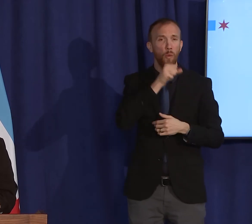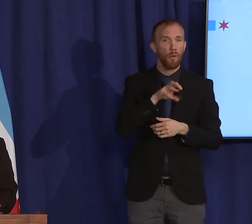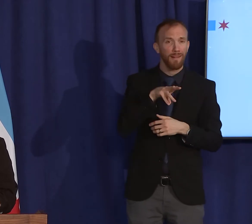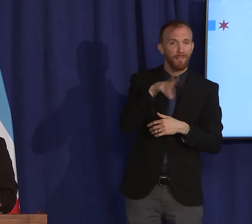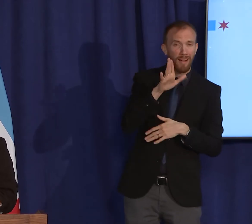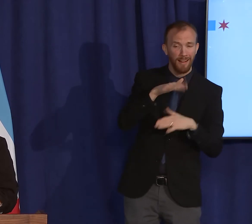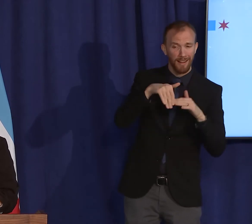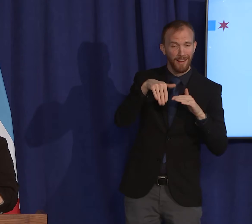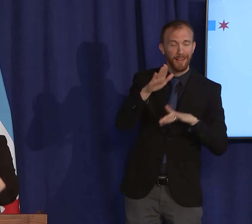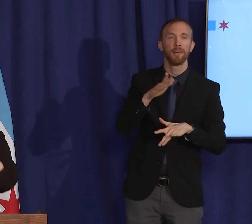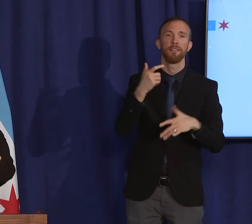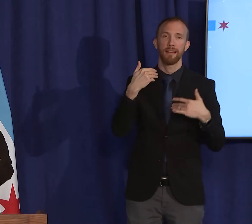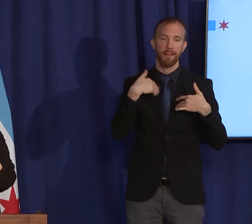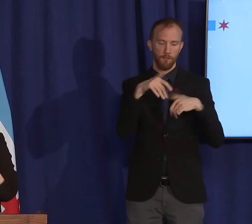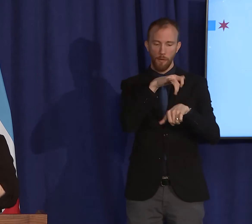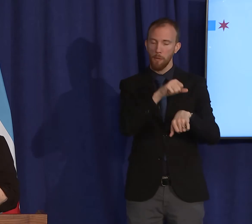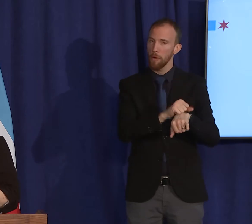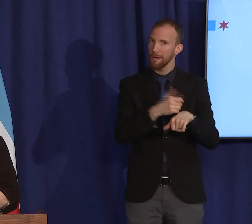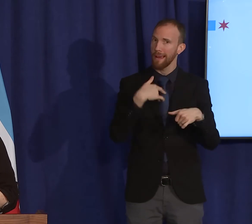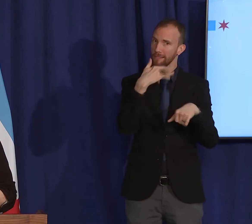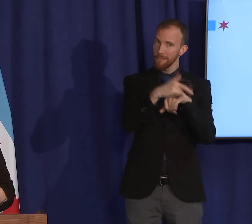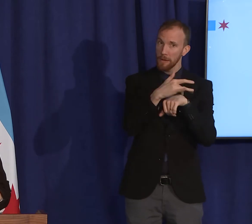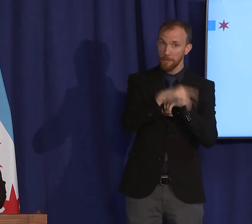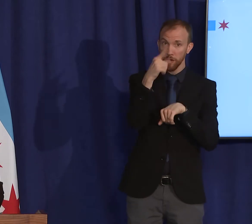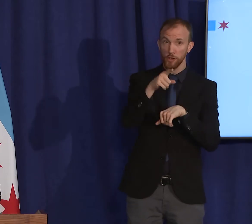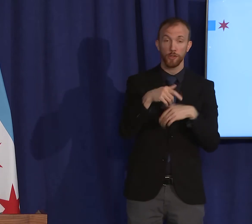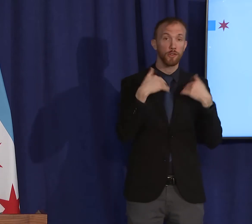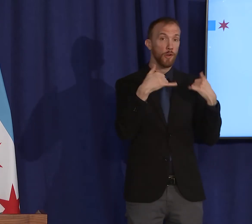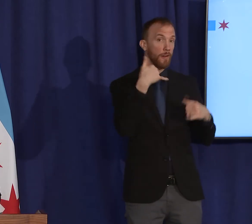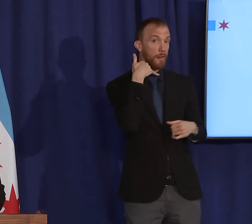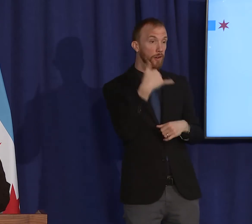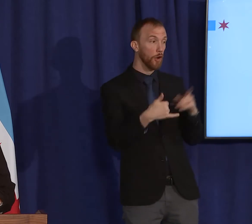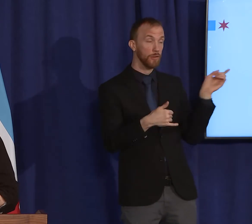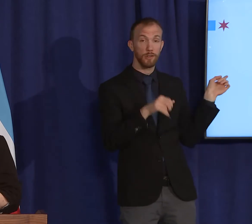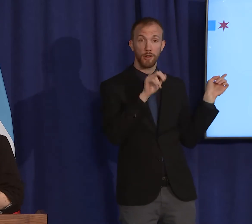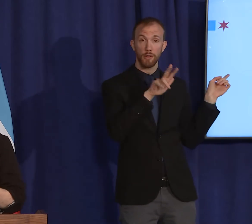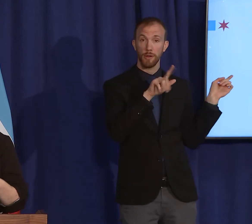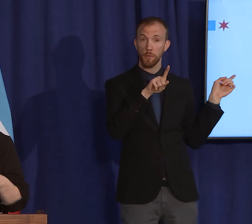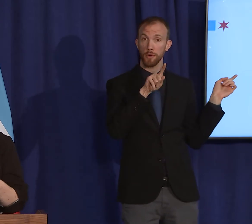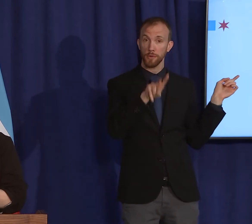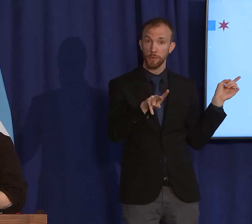people who are over 65, and you can call that phone number,